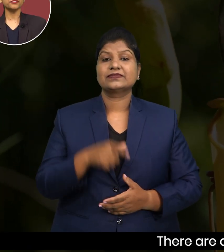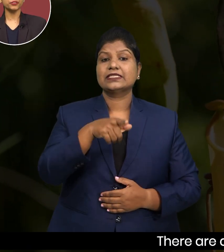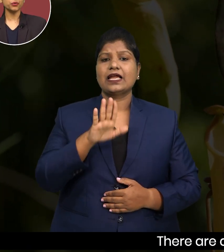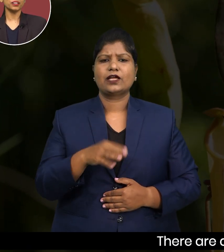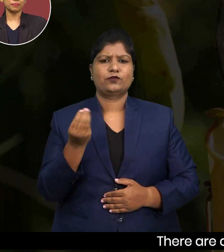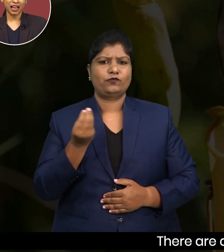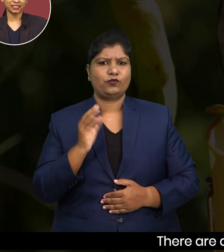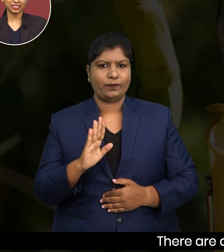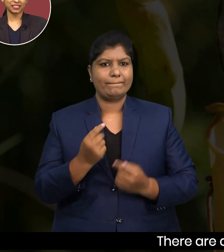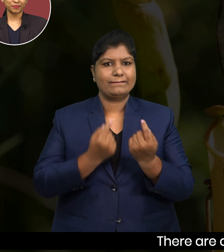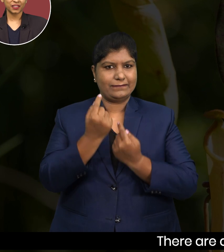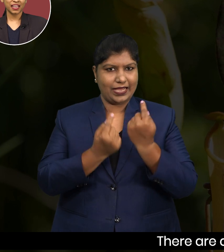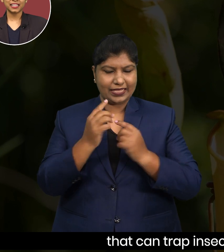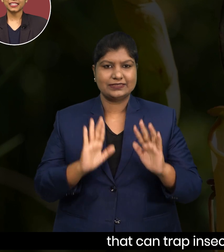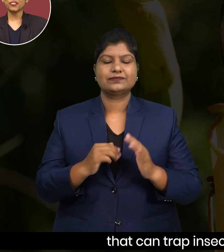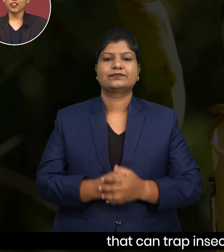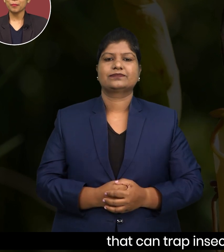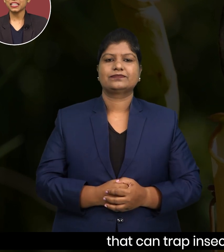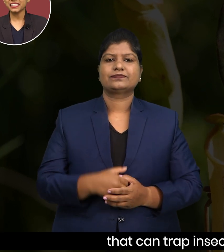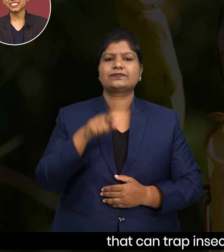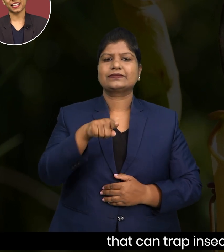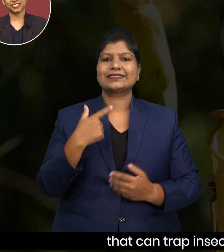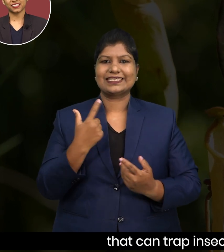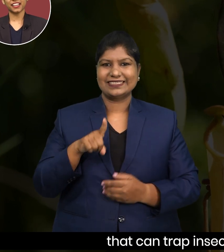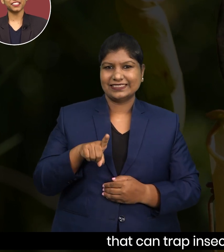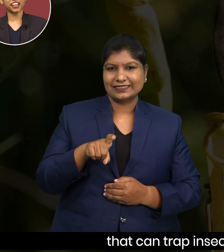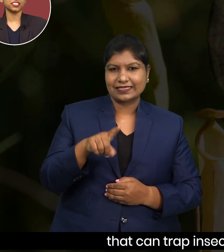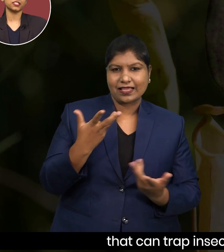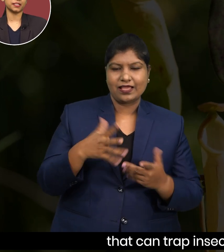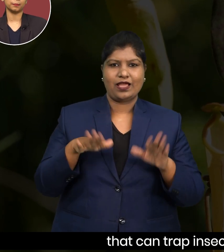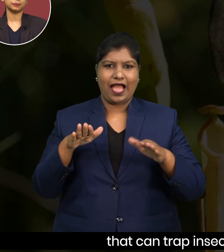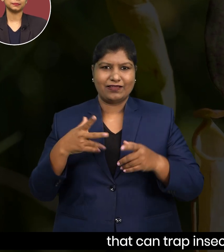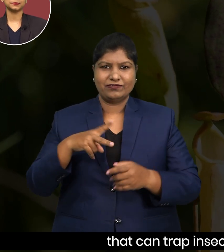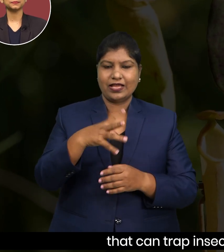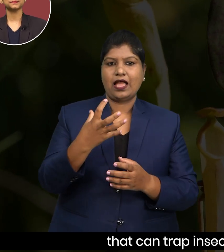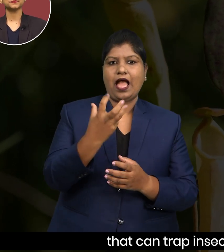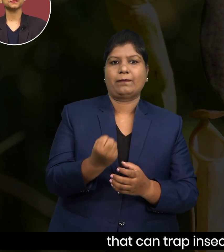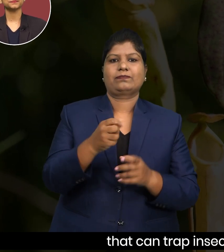There are a few plants that can trap insects and digest them.